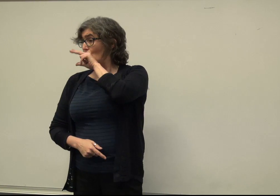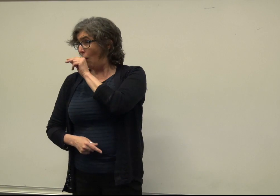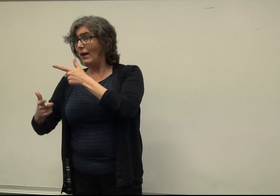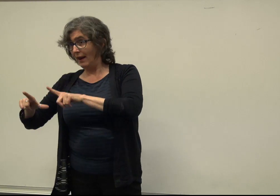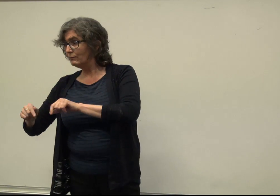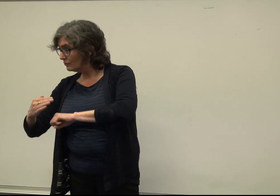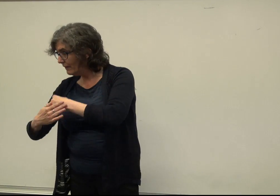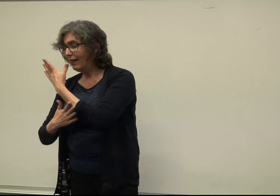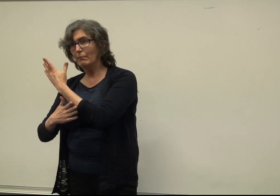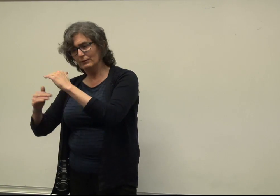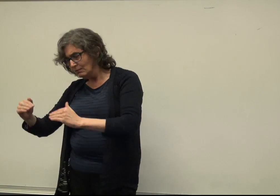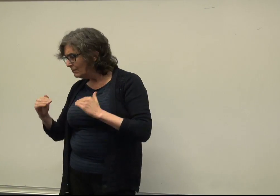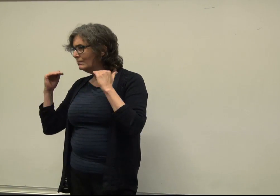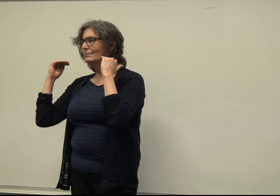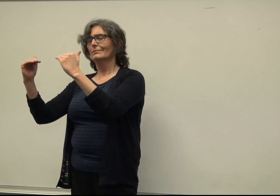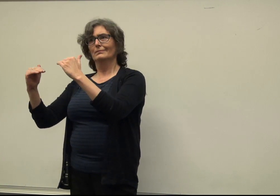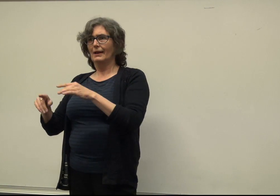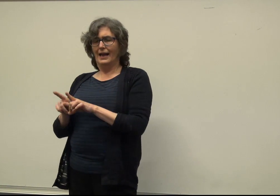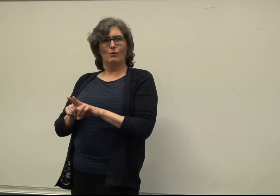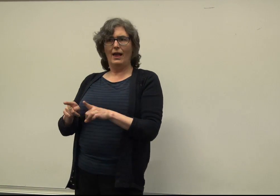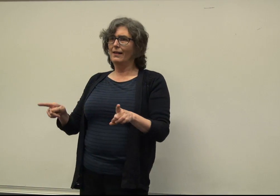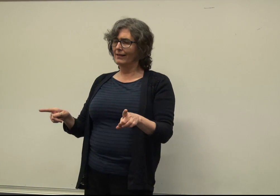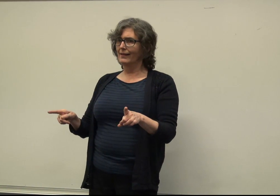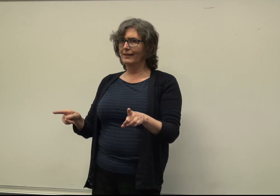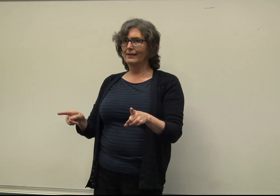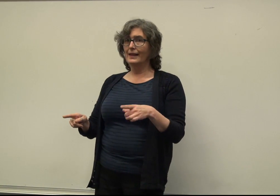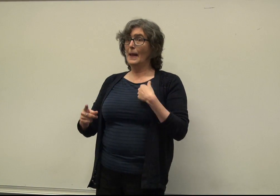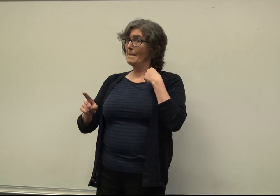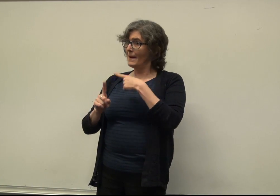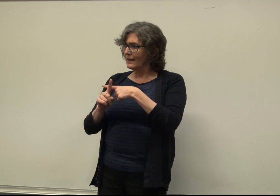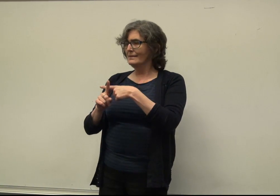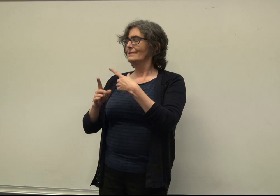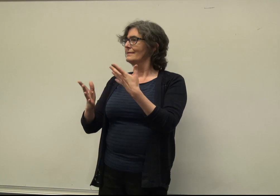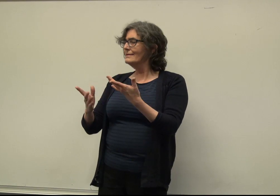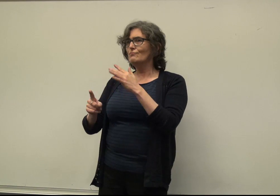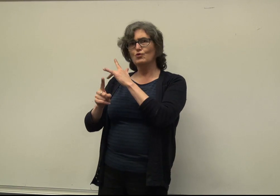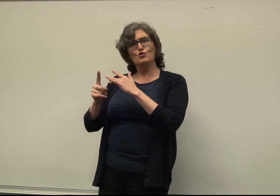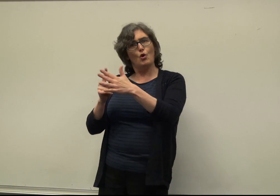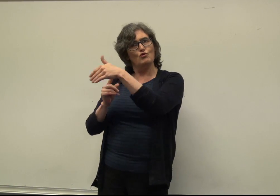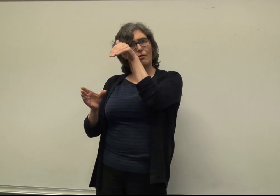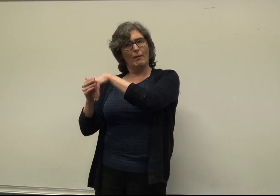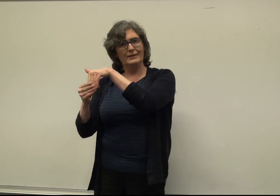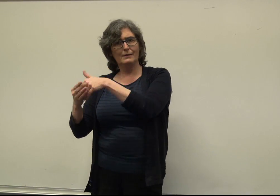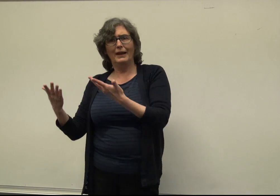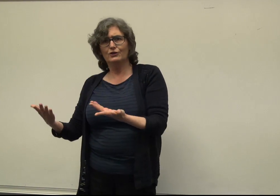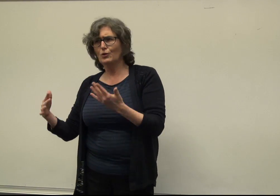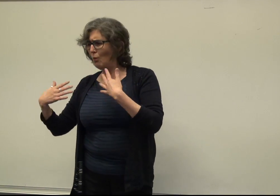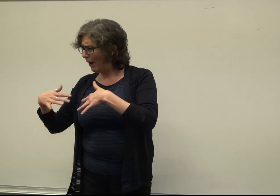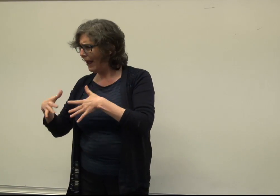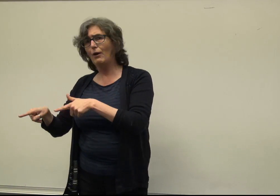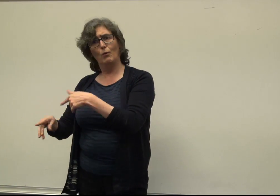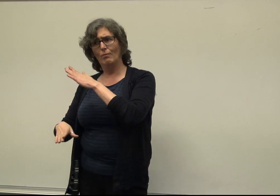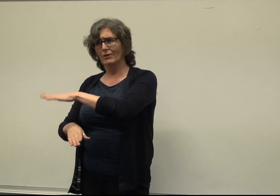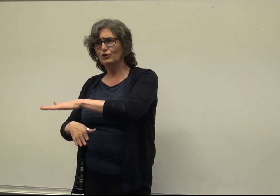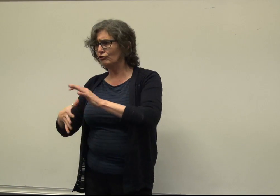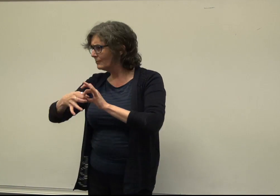integration, children really work together. Classroom participation is very high, both in deaf